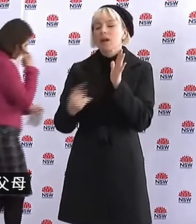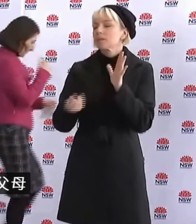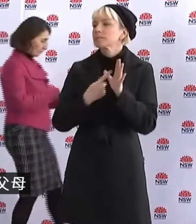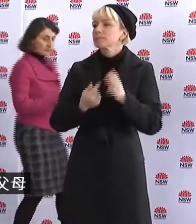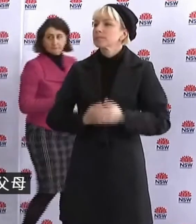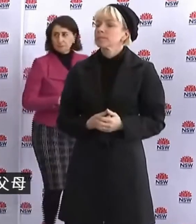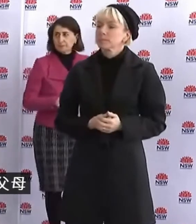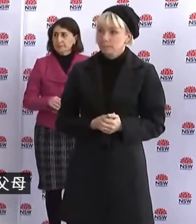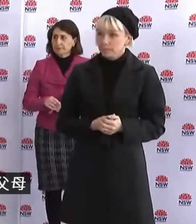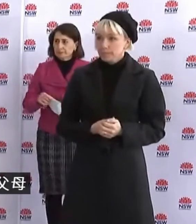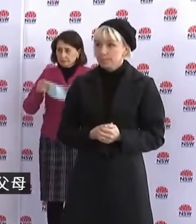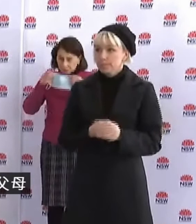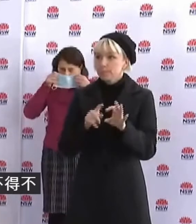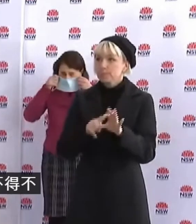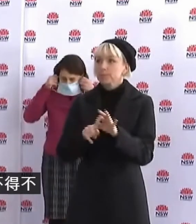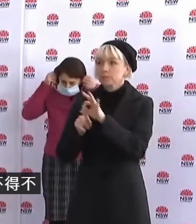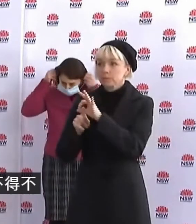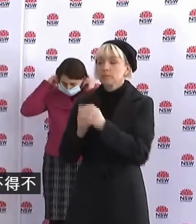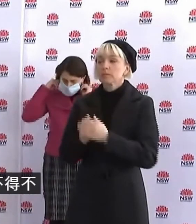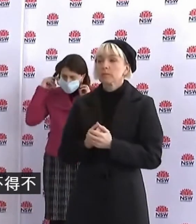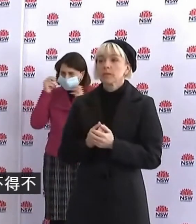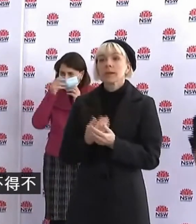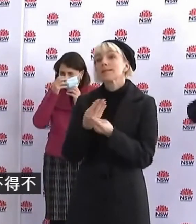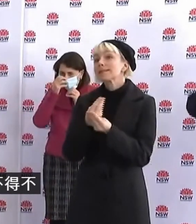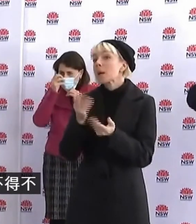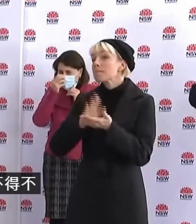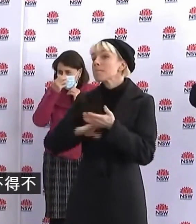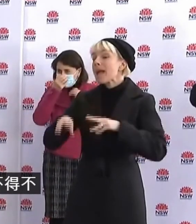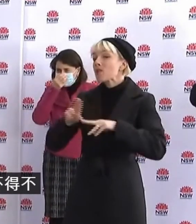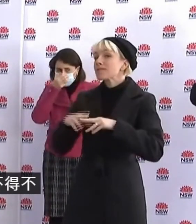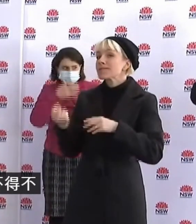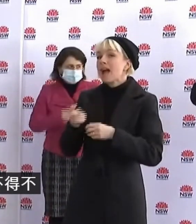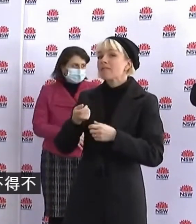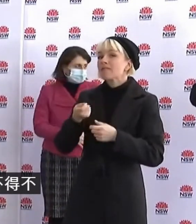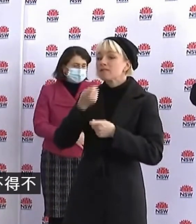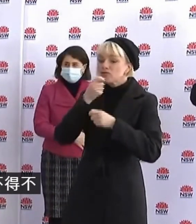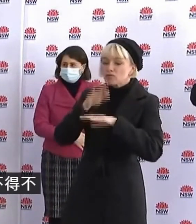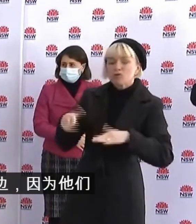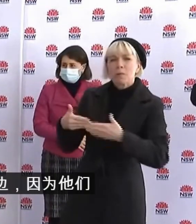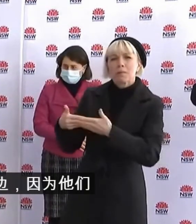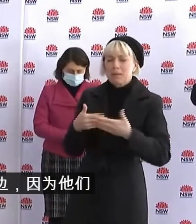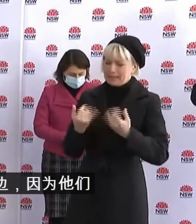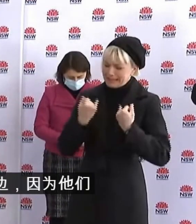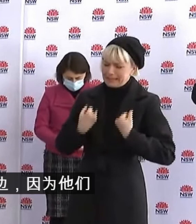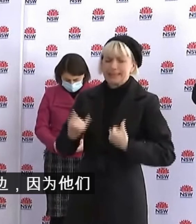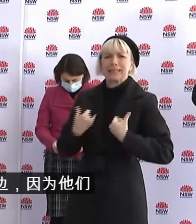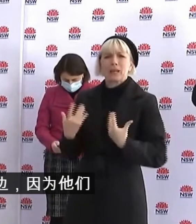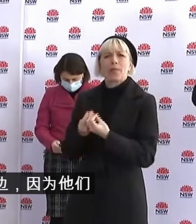Minister, the parents of sick children, really sick, leukemia patients, are having to